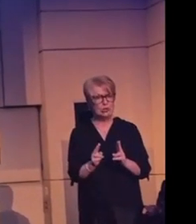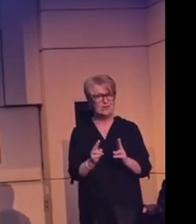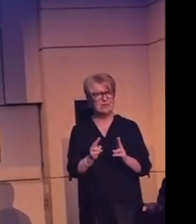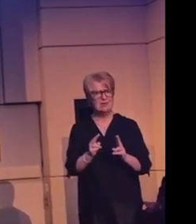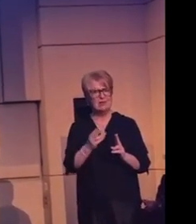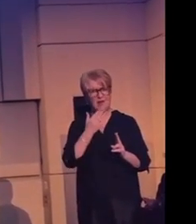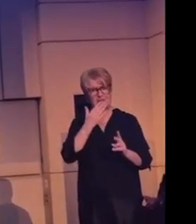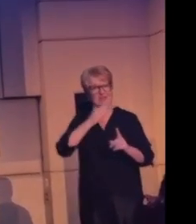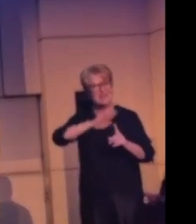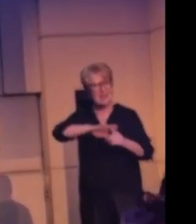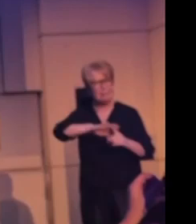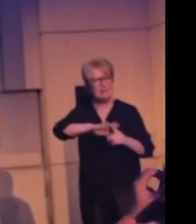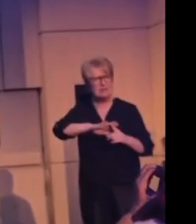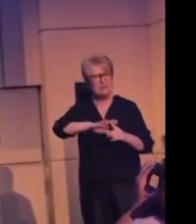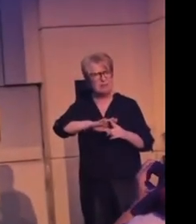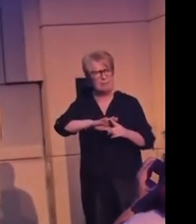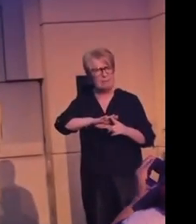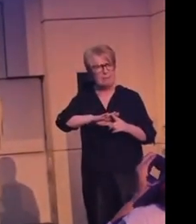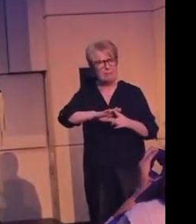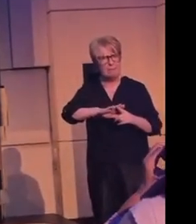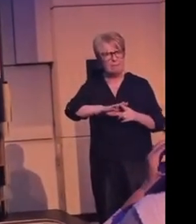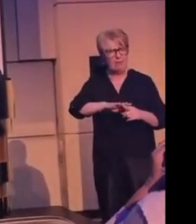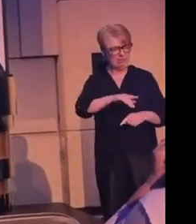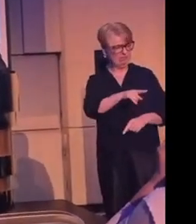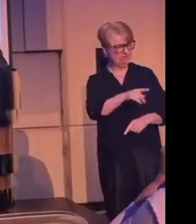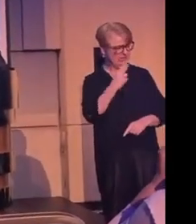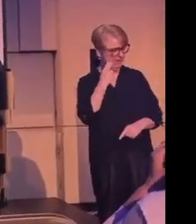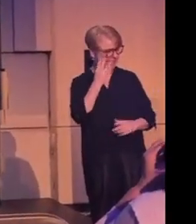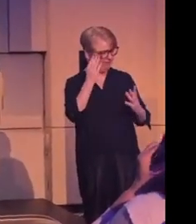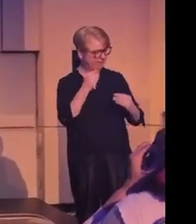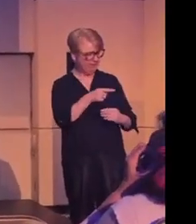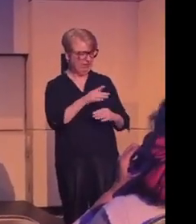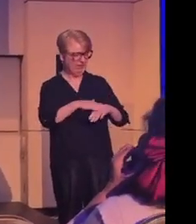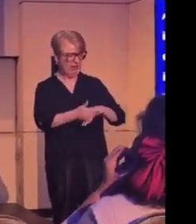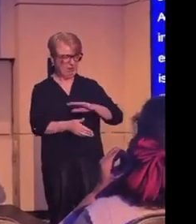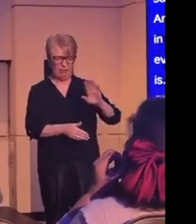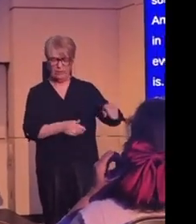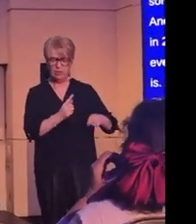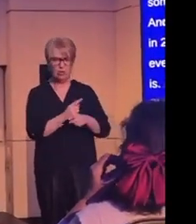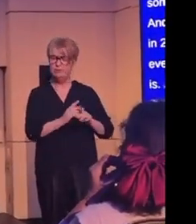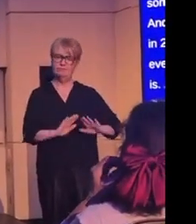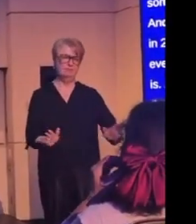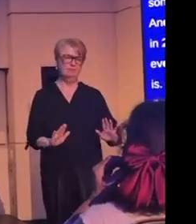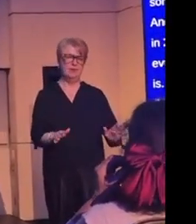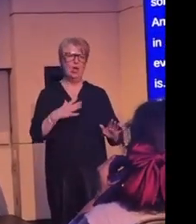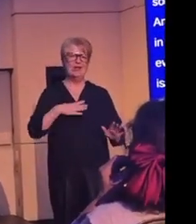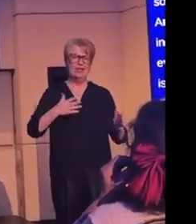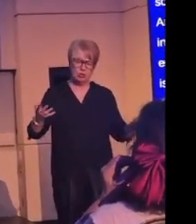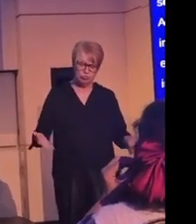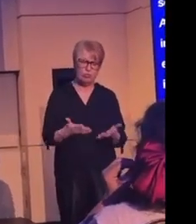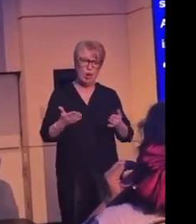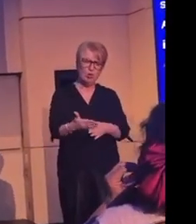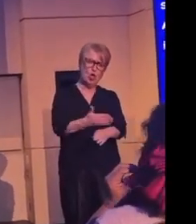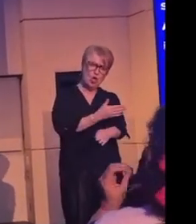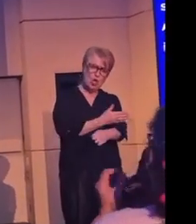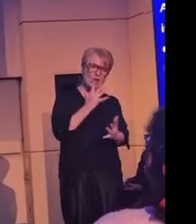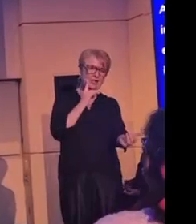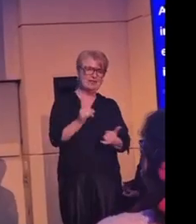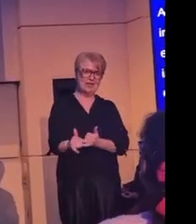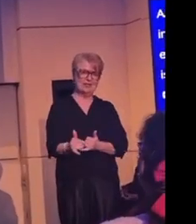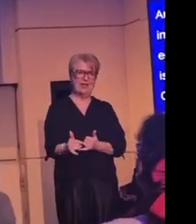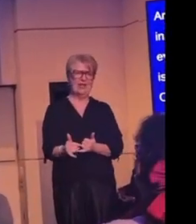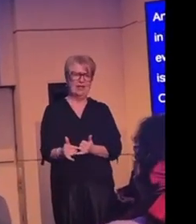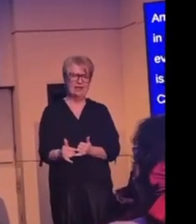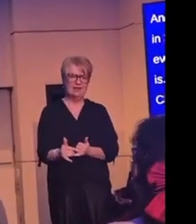apologise. We also need to promote early hearing testing, enhance screening and vaccination programs,